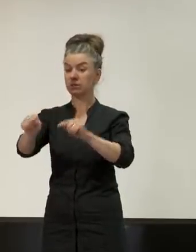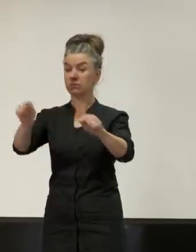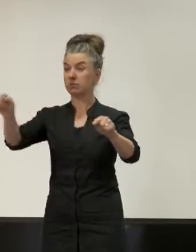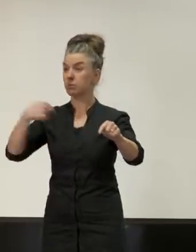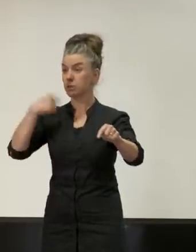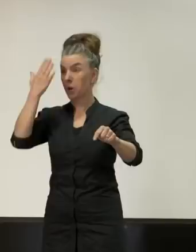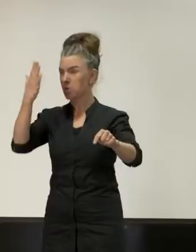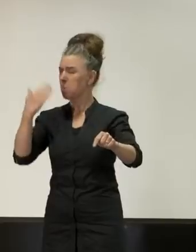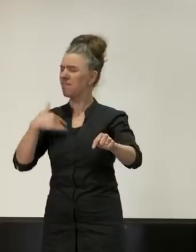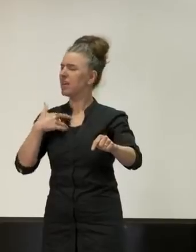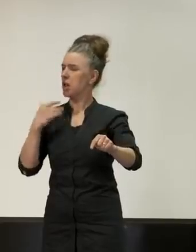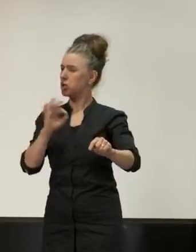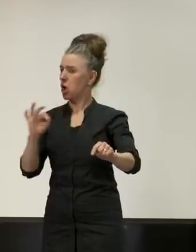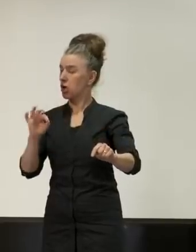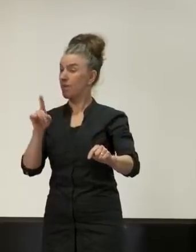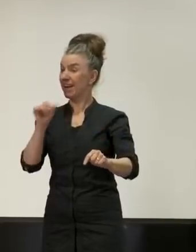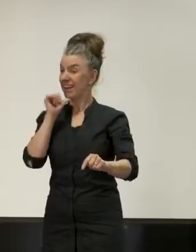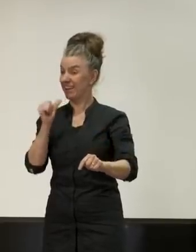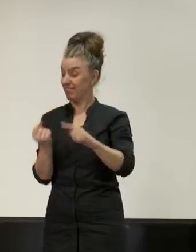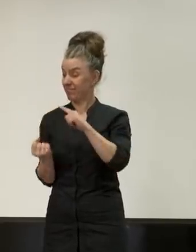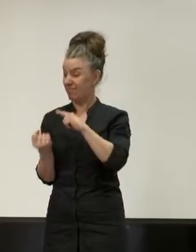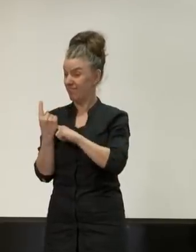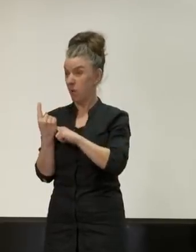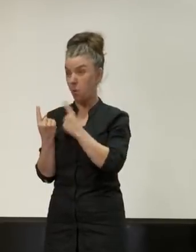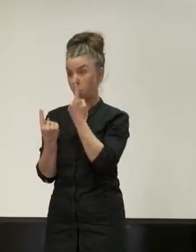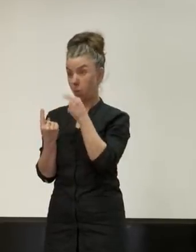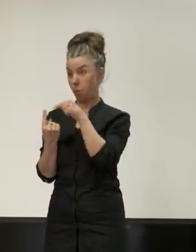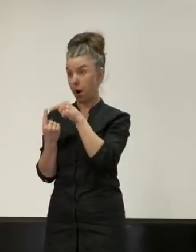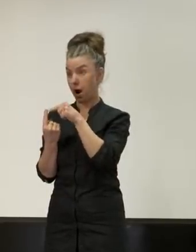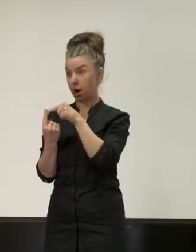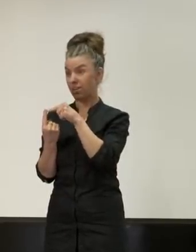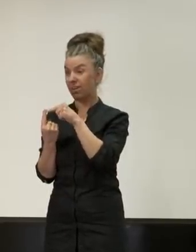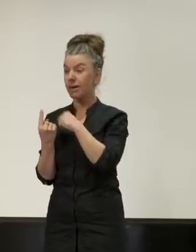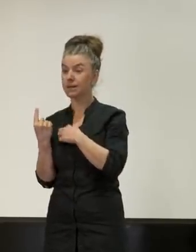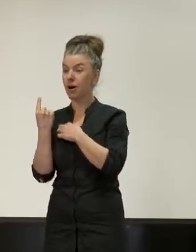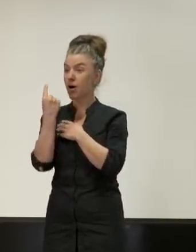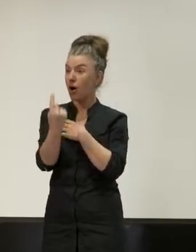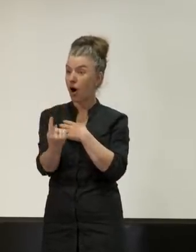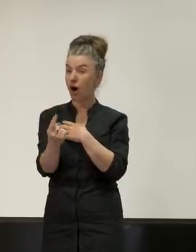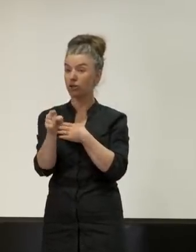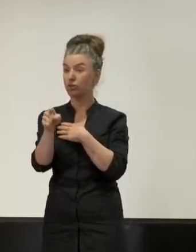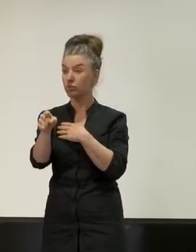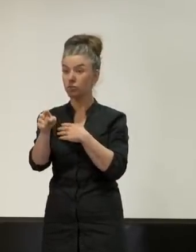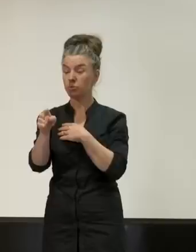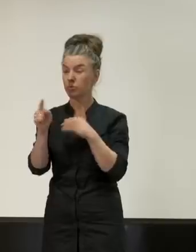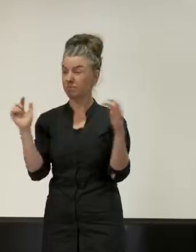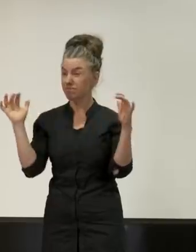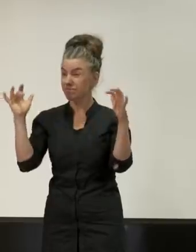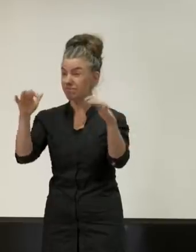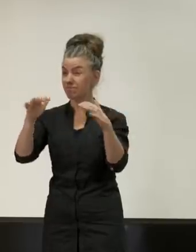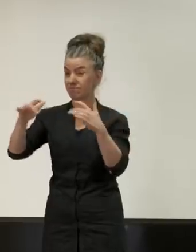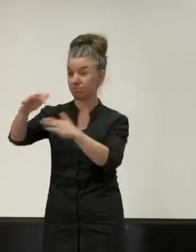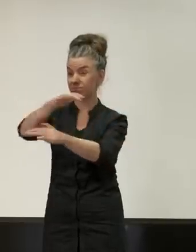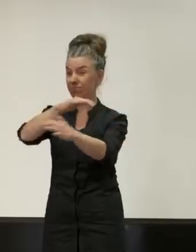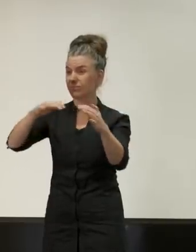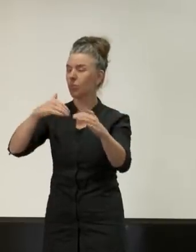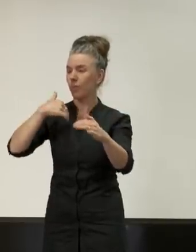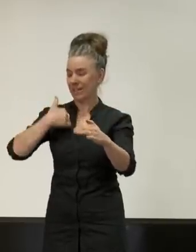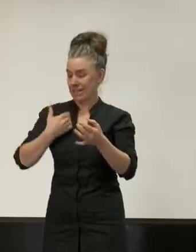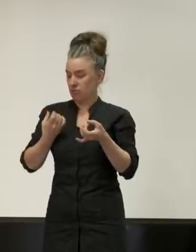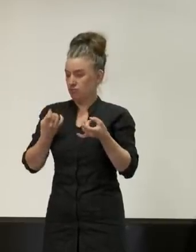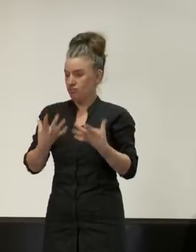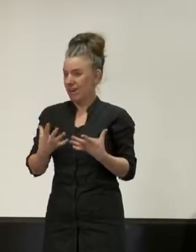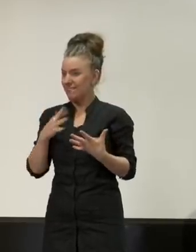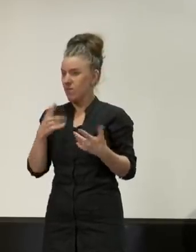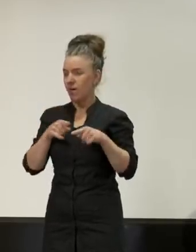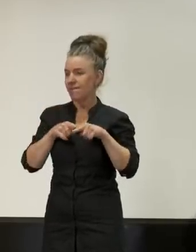a situation where even one case emerges and it's found that they have been in attendance at a large event, we always have to be prepared to be able